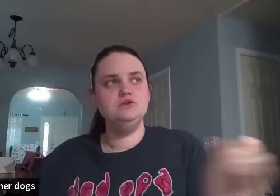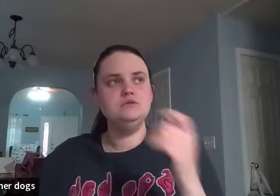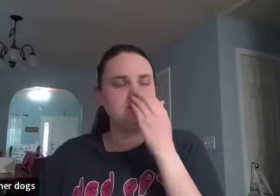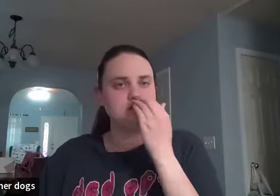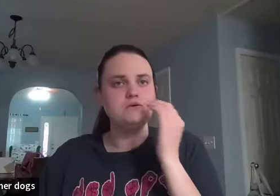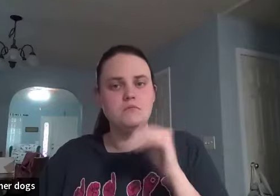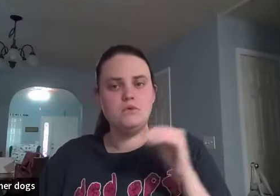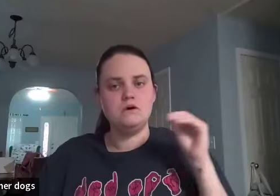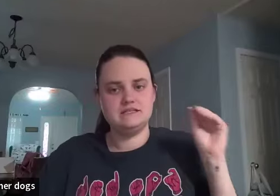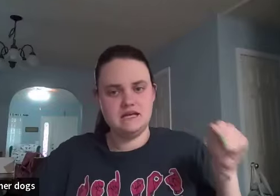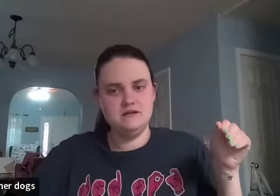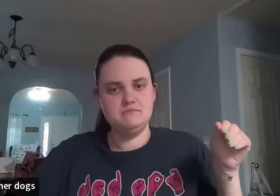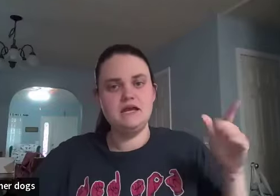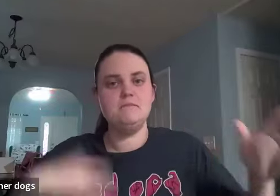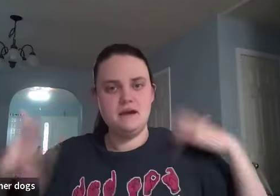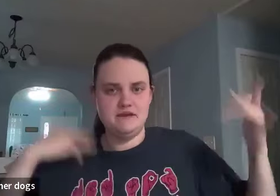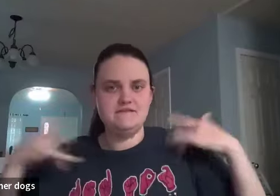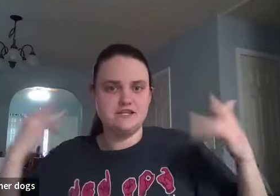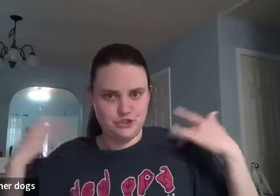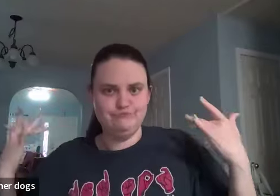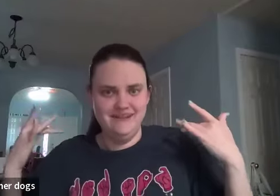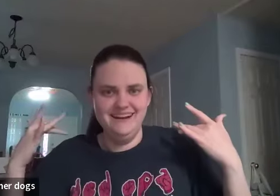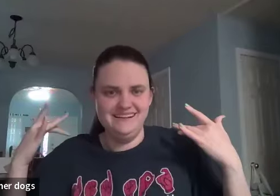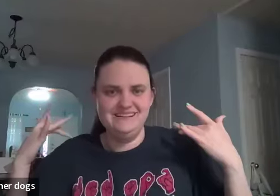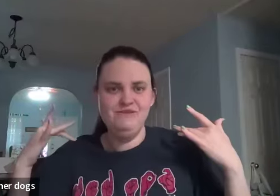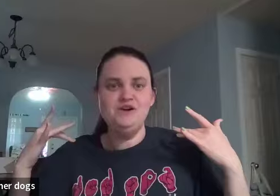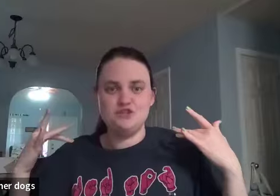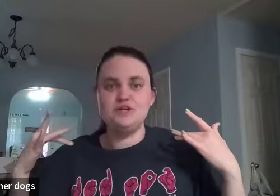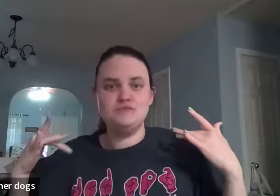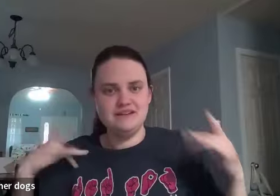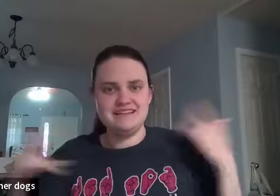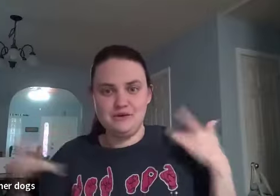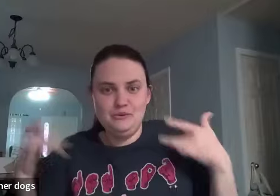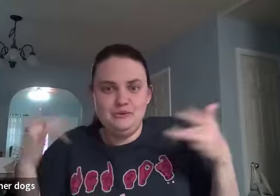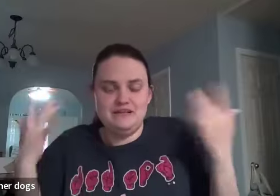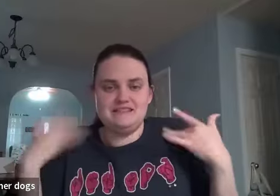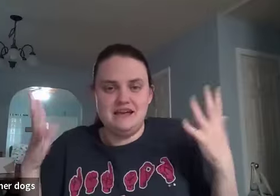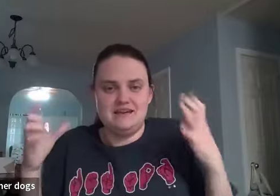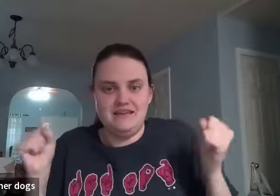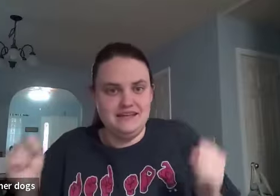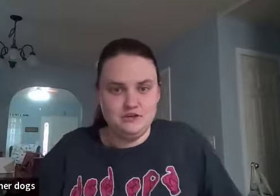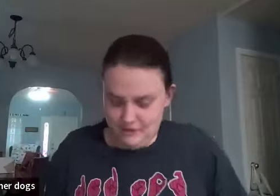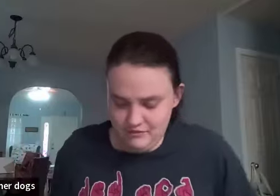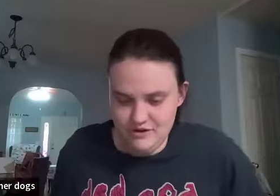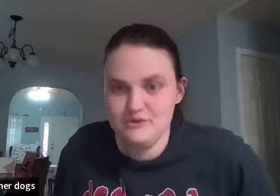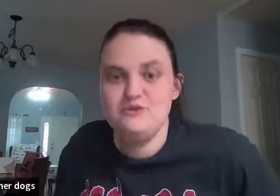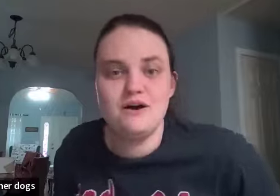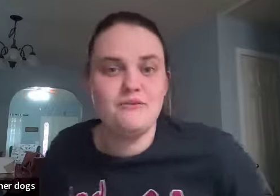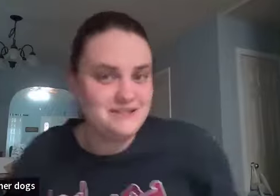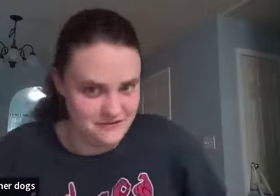you can show more excitement by it by being faster. So when you're really excited, like, "Ooh," it's like lightning. You're like, whoa, you are way too